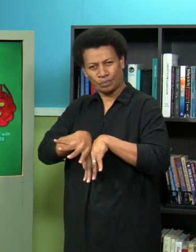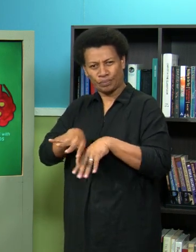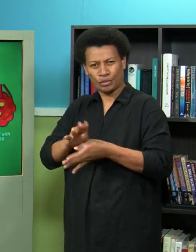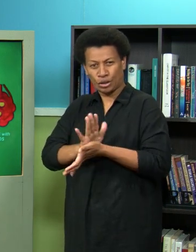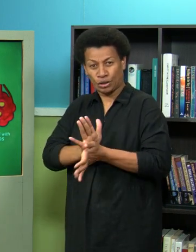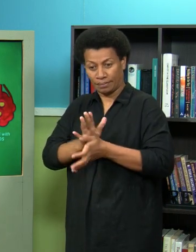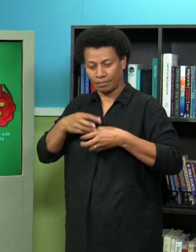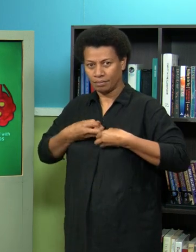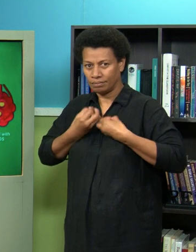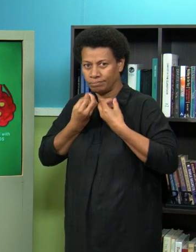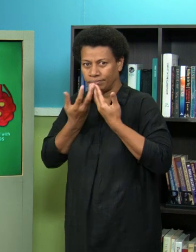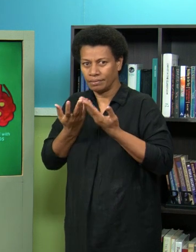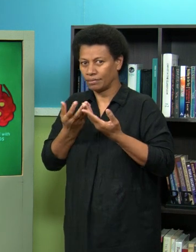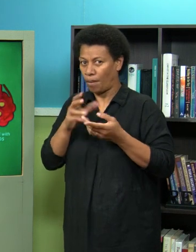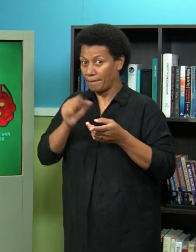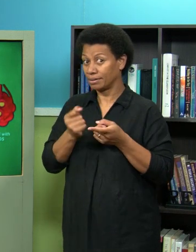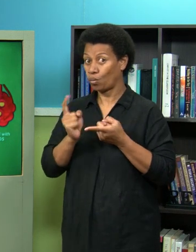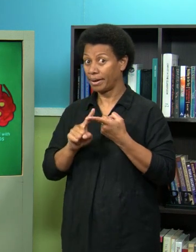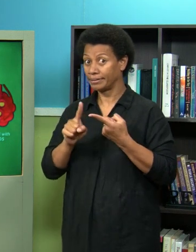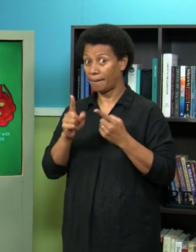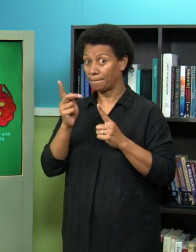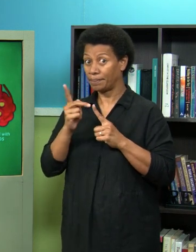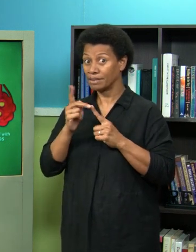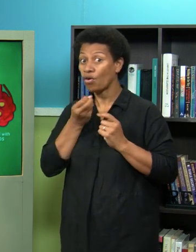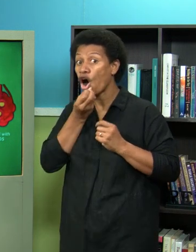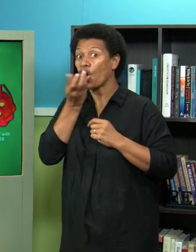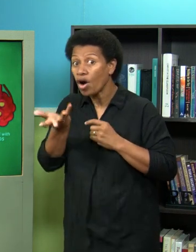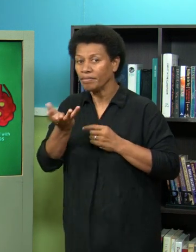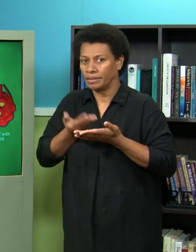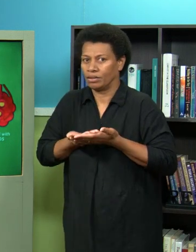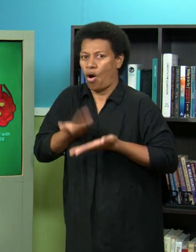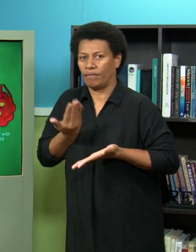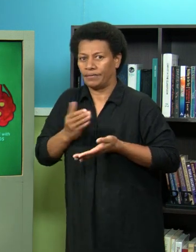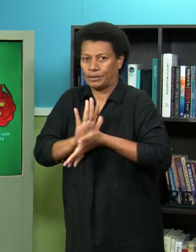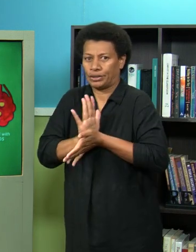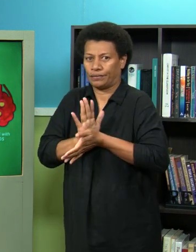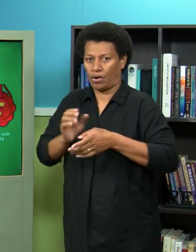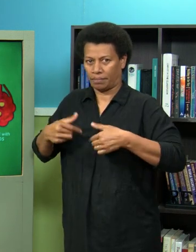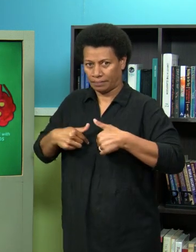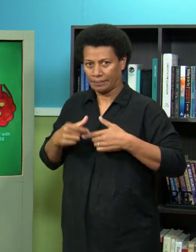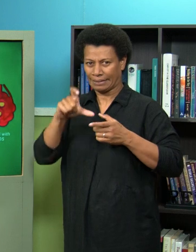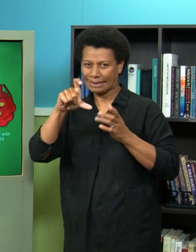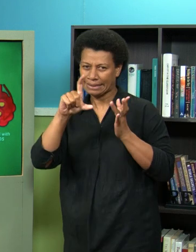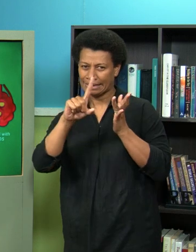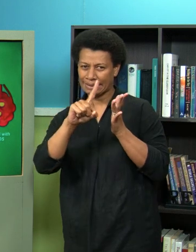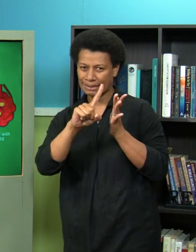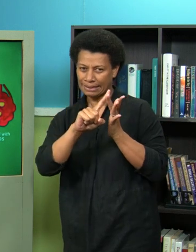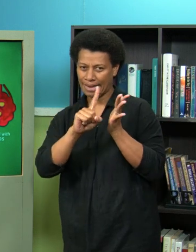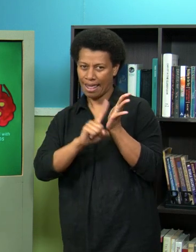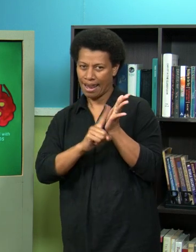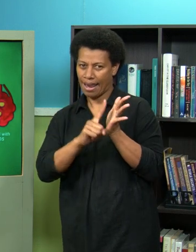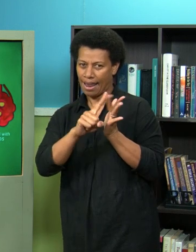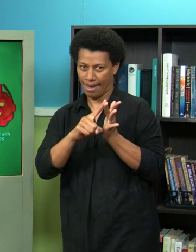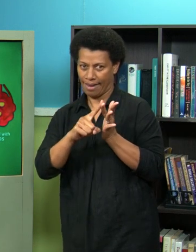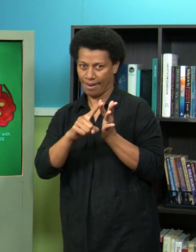is to cough it out okay now if the cili gets damaged um then you are unable to have a